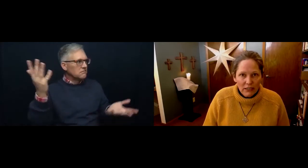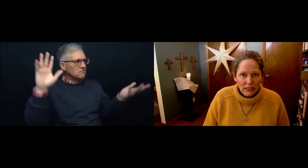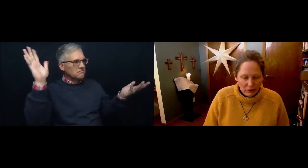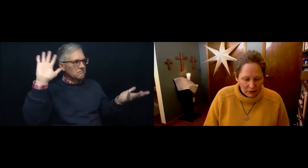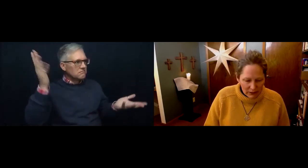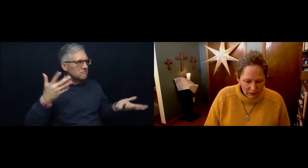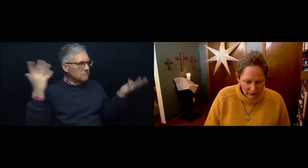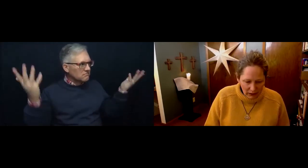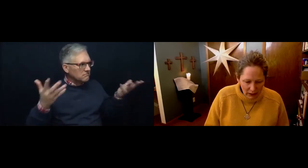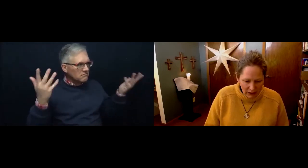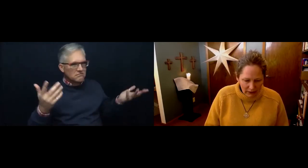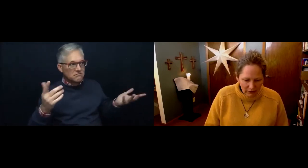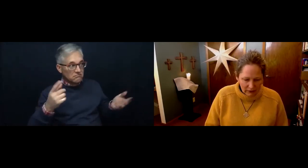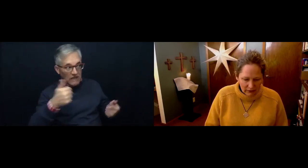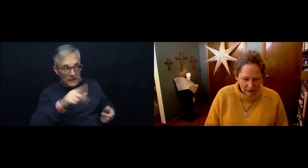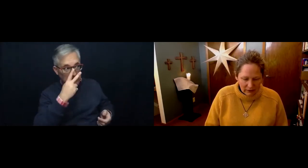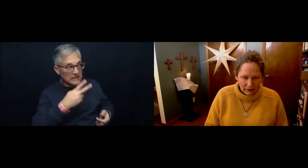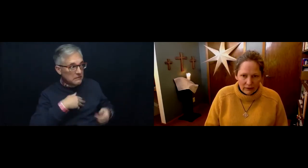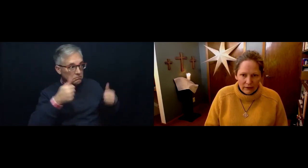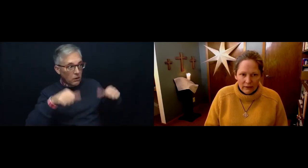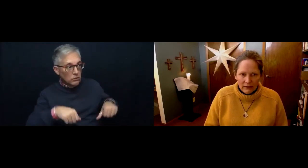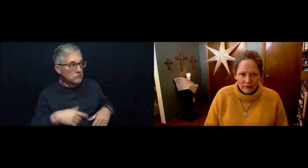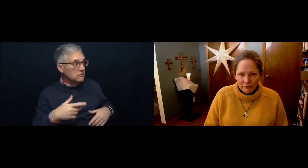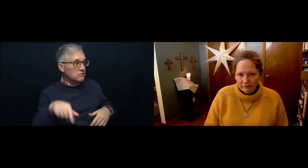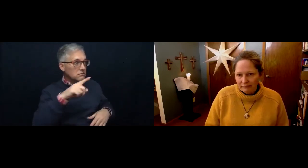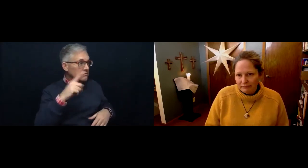information. They don't know what's going on.